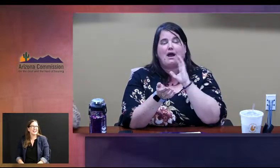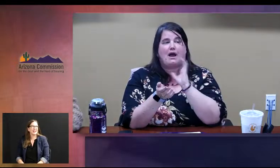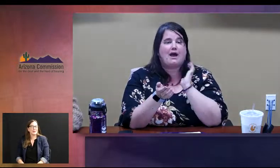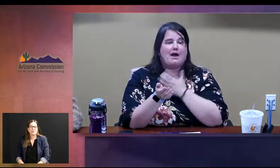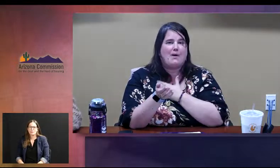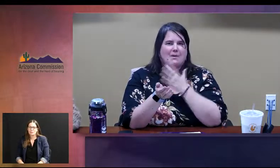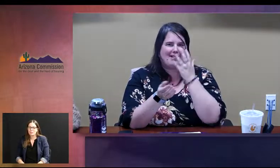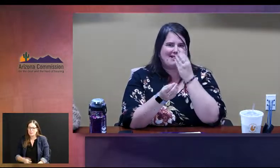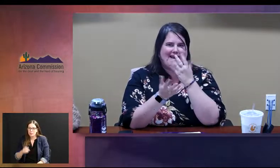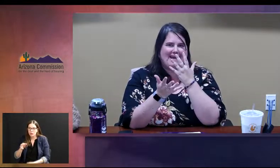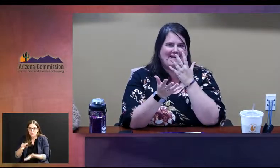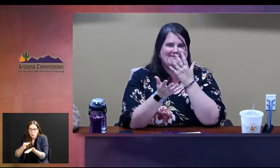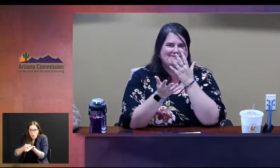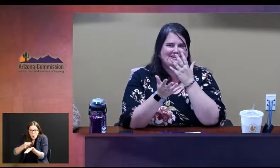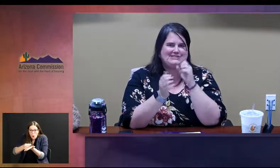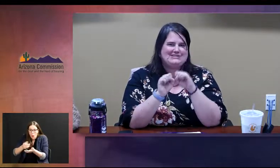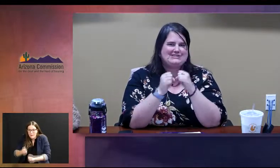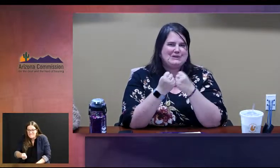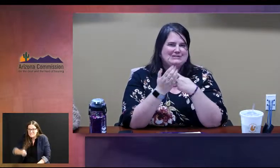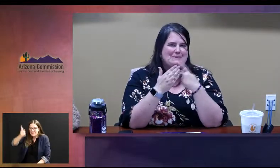We'll flip a coin.